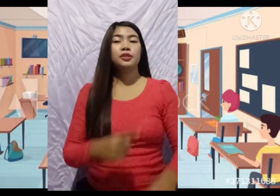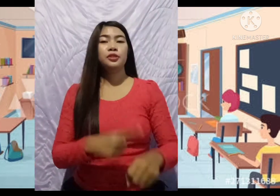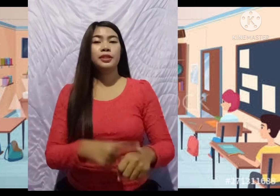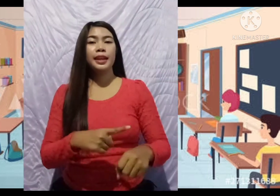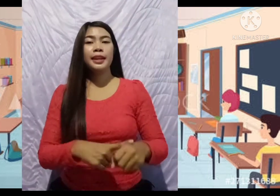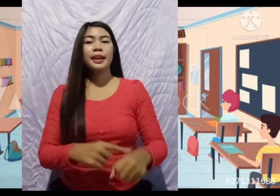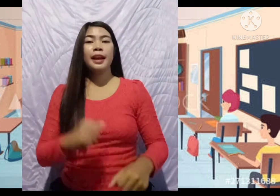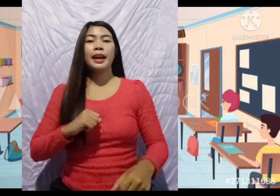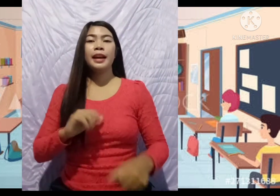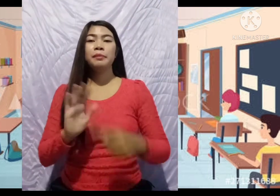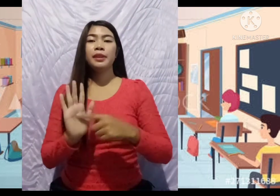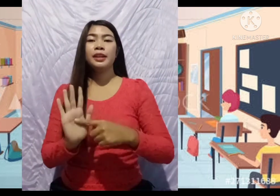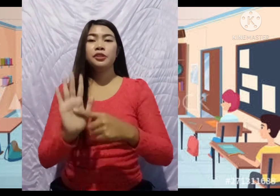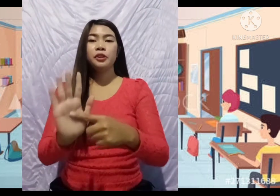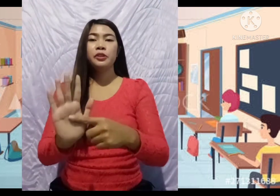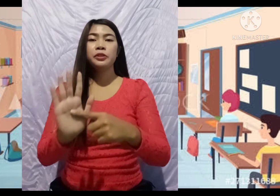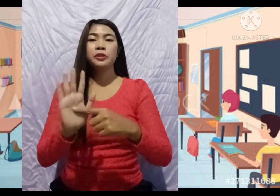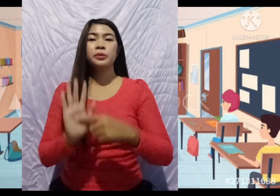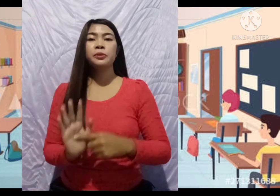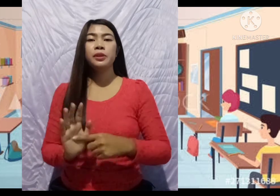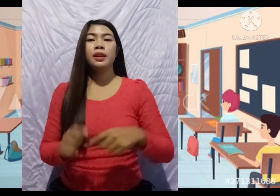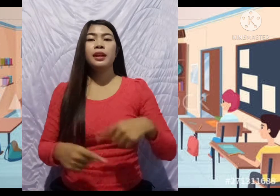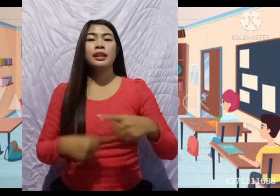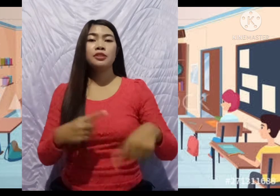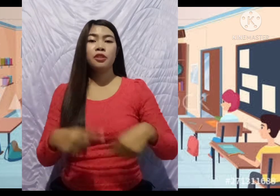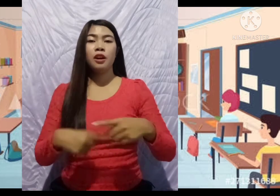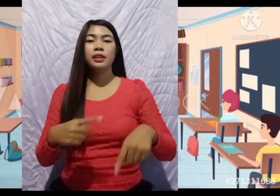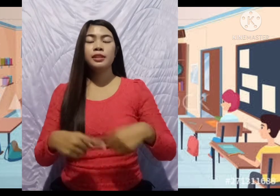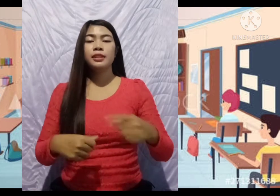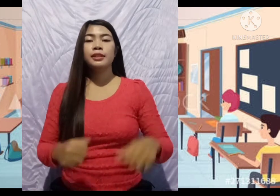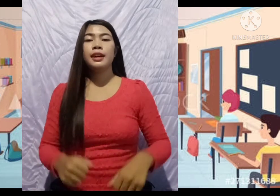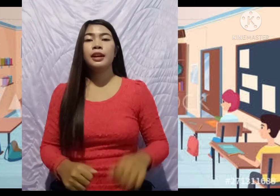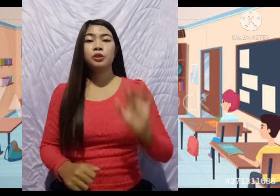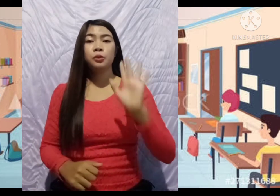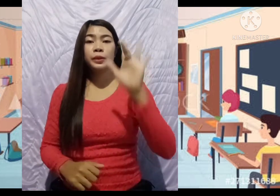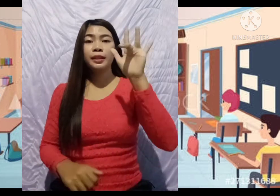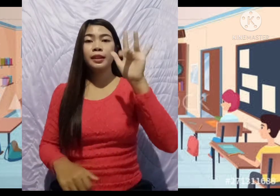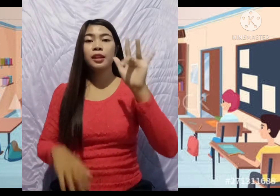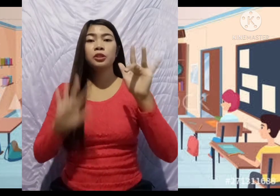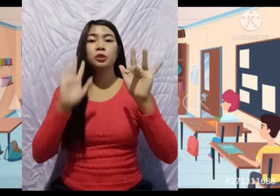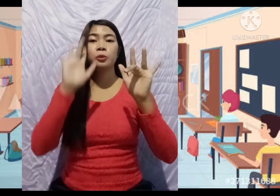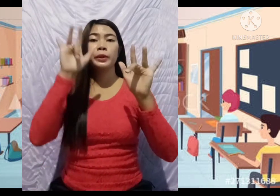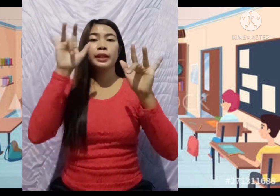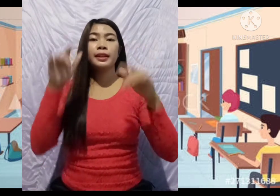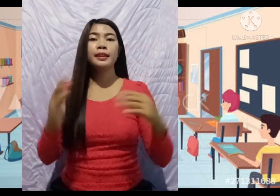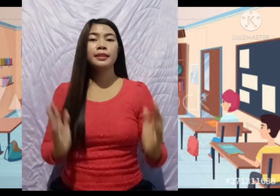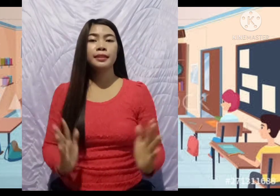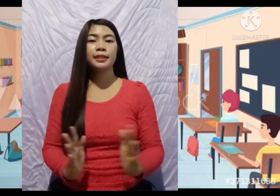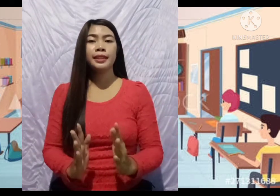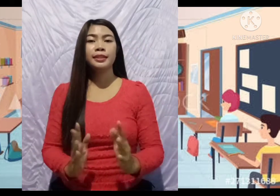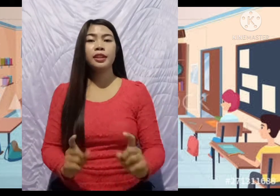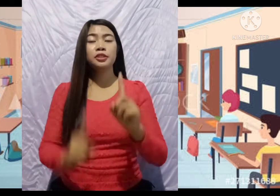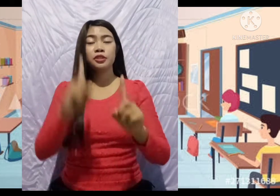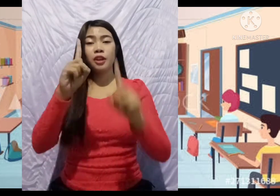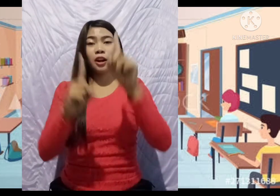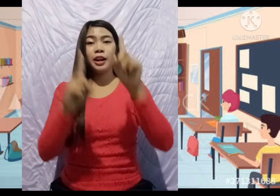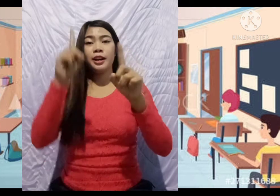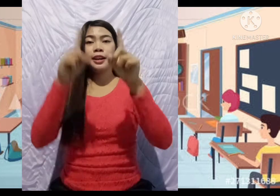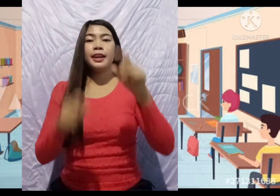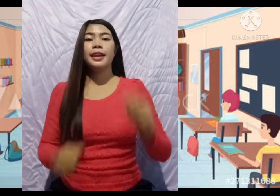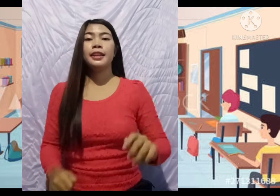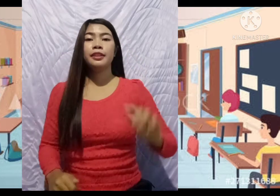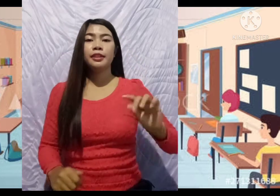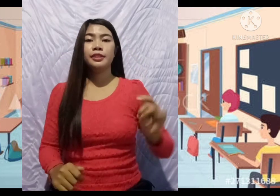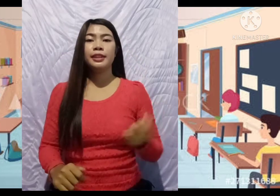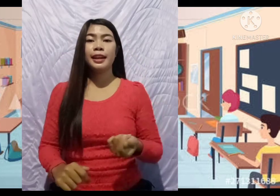Today, I'm gonna show you a song, The Twinkle Twinkle Little Star,